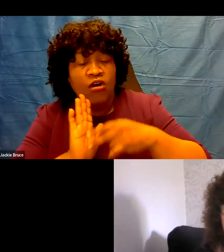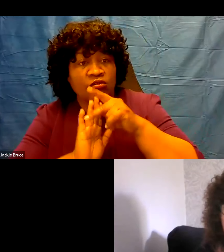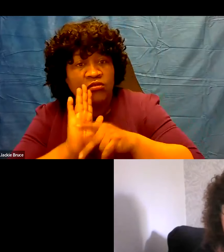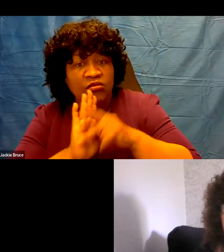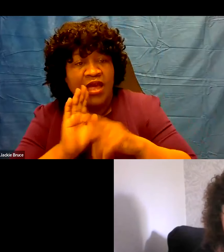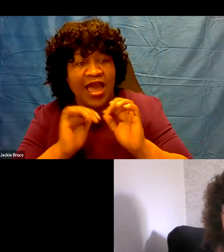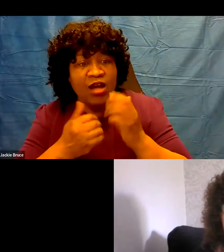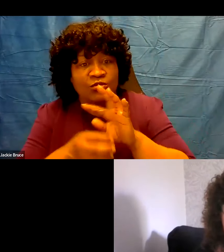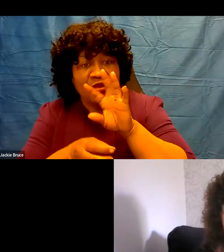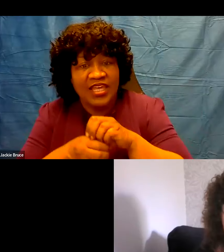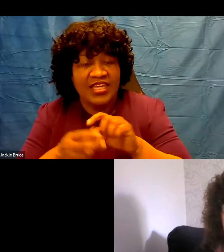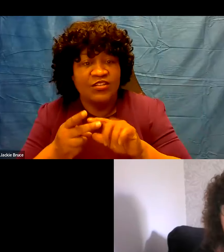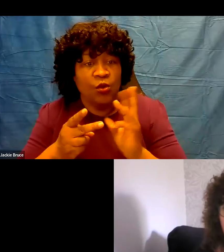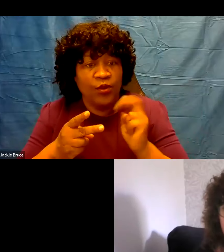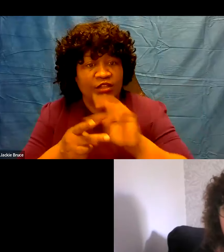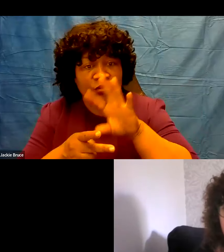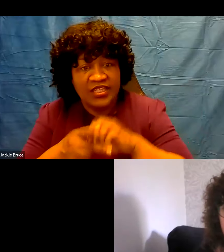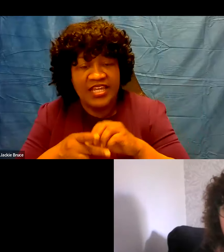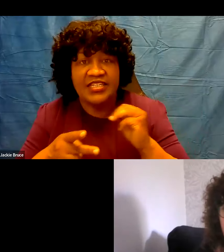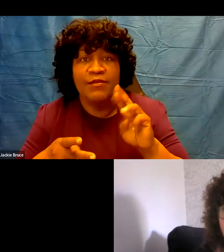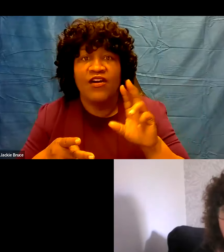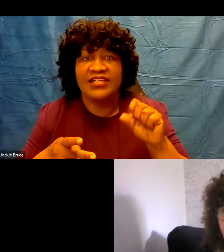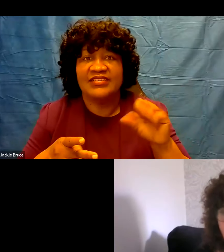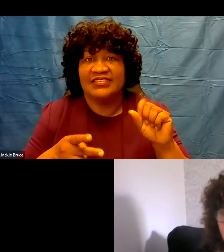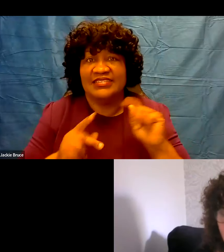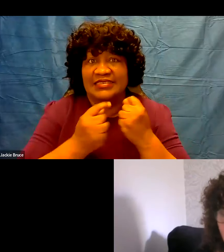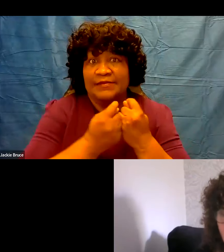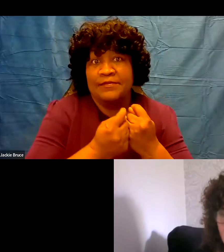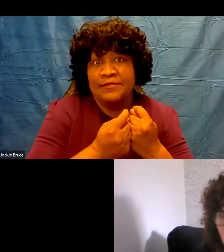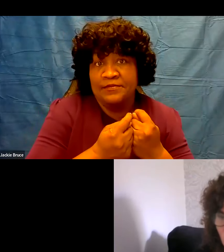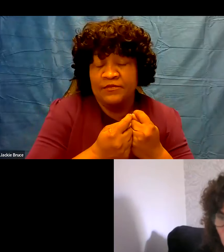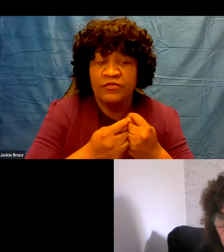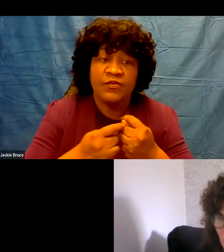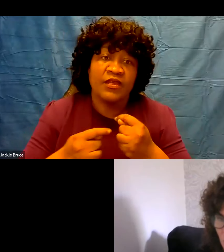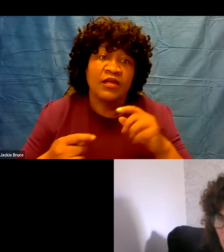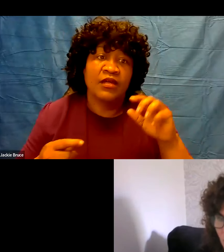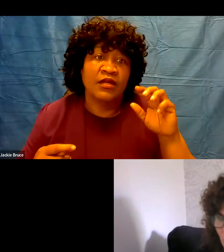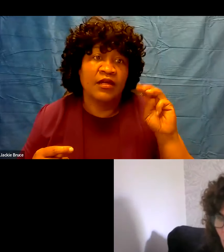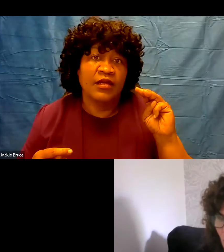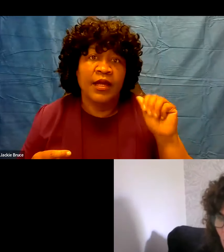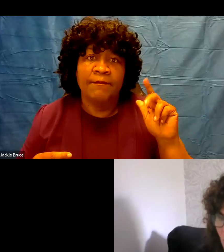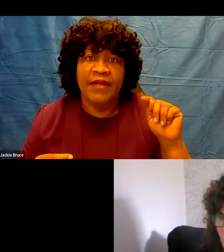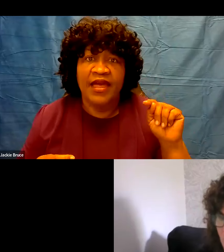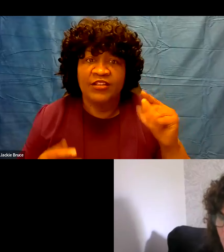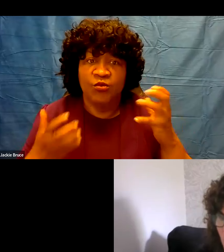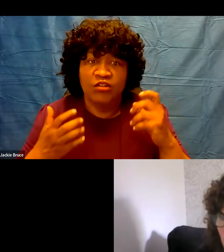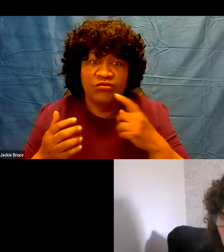to engage, when to engage the MRSS teams. Matt, do you want to correct me if I'm